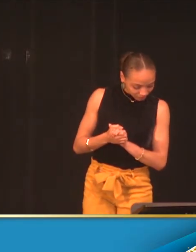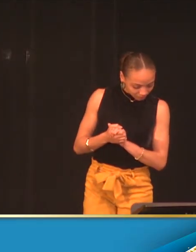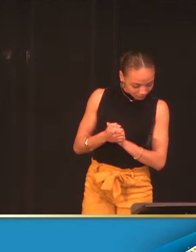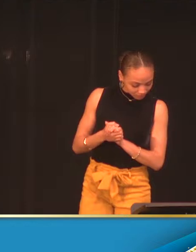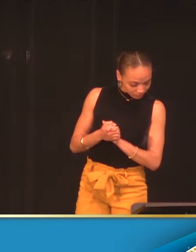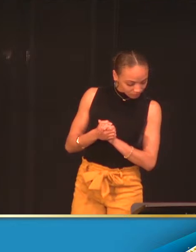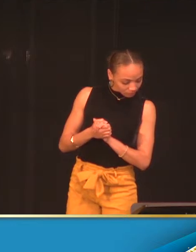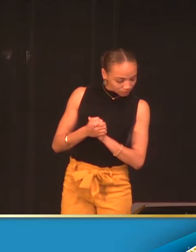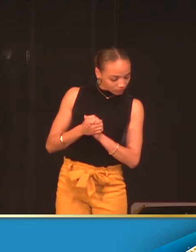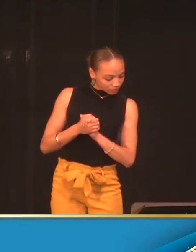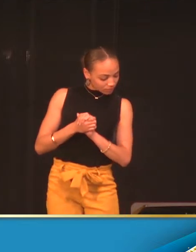them.